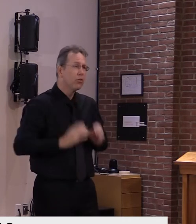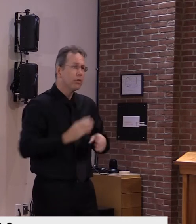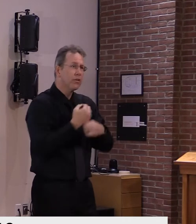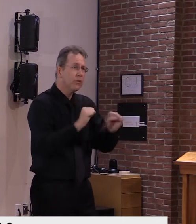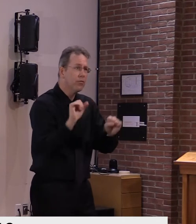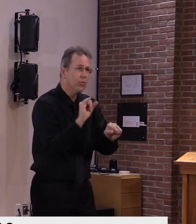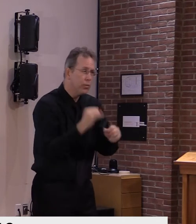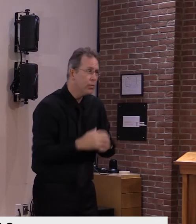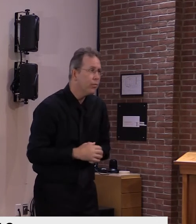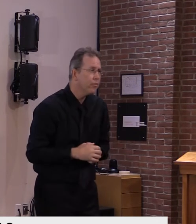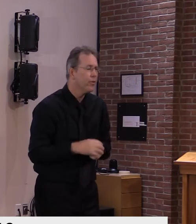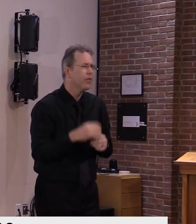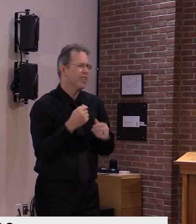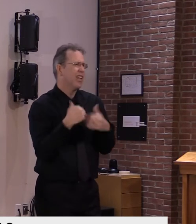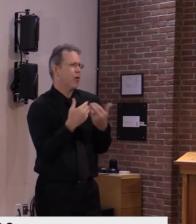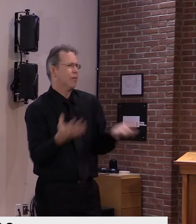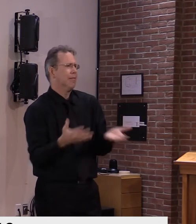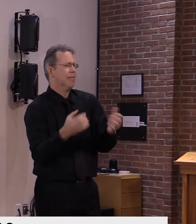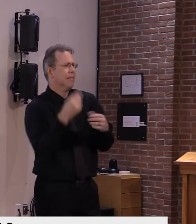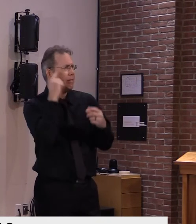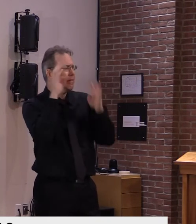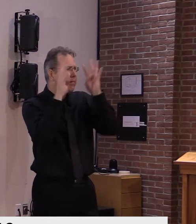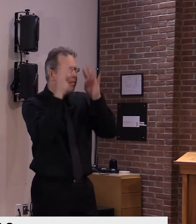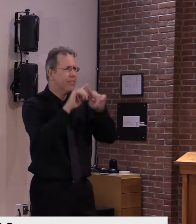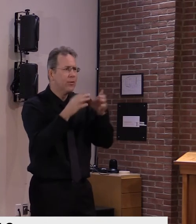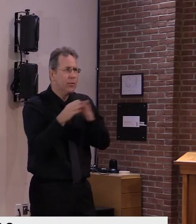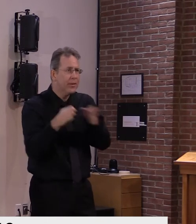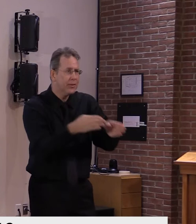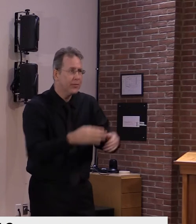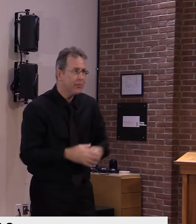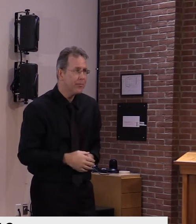crowds. Yeah, thank you, Secretary Curley.